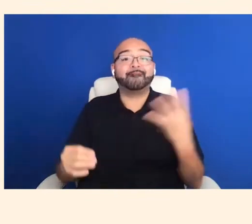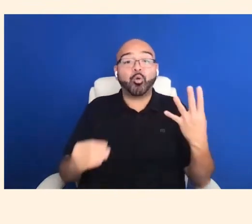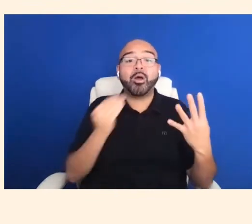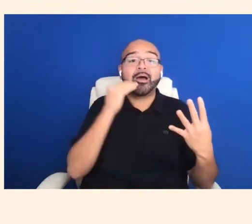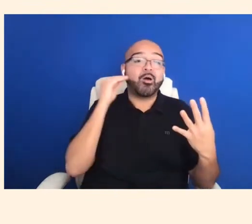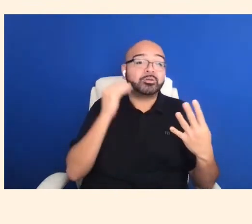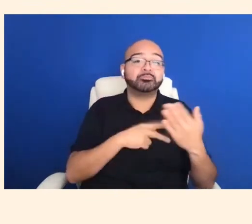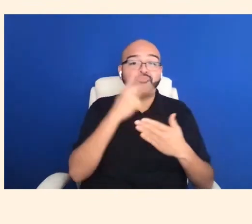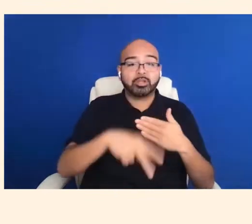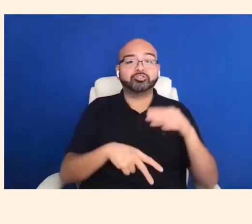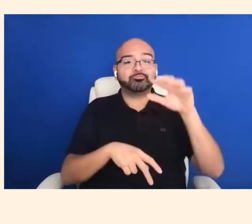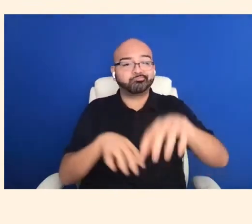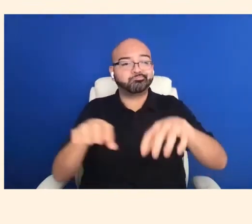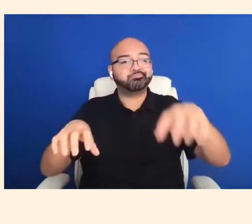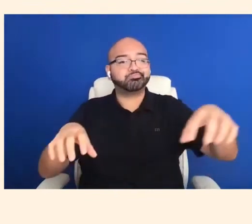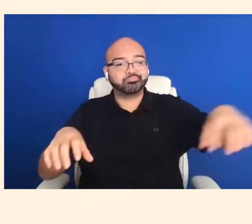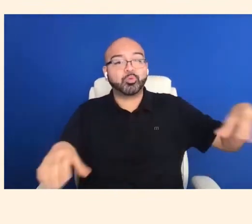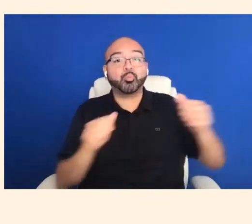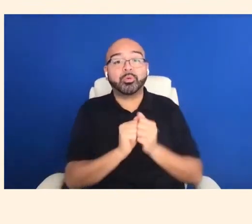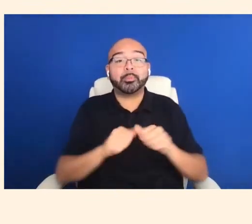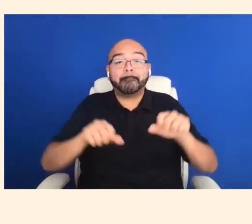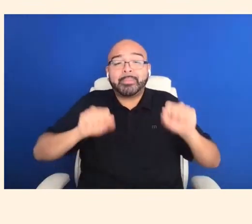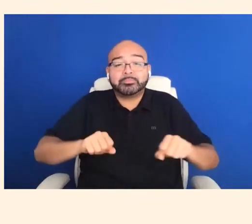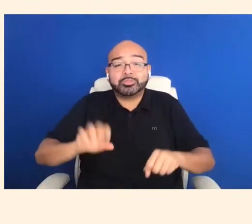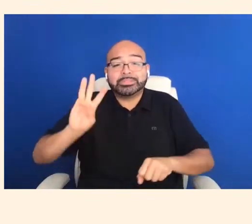with a potential 6 on the way.